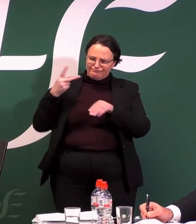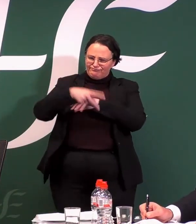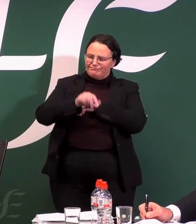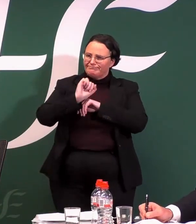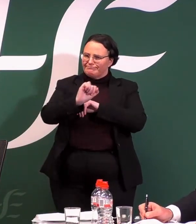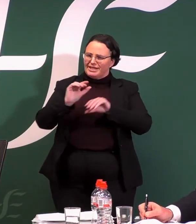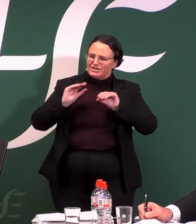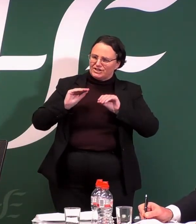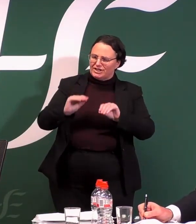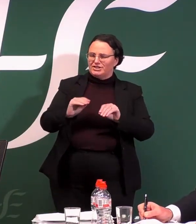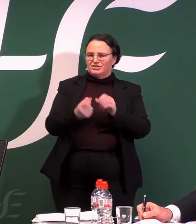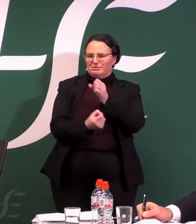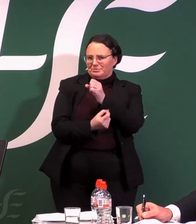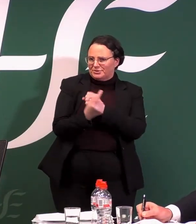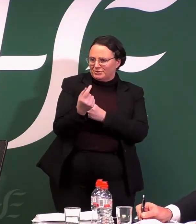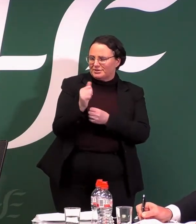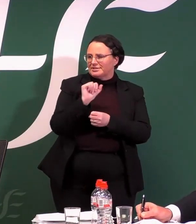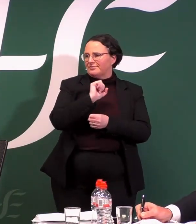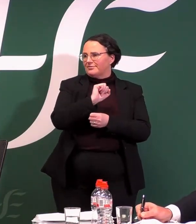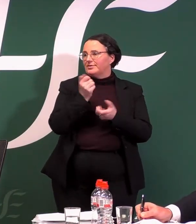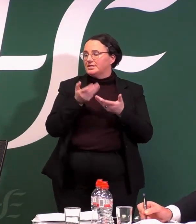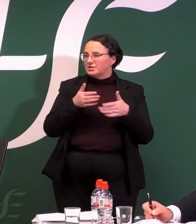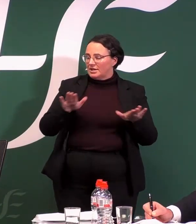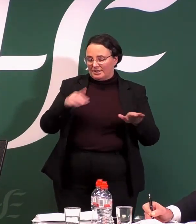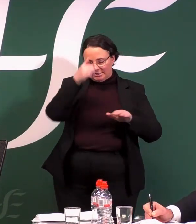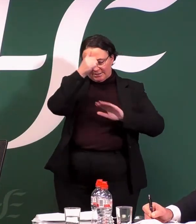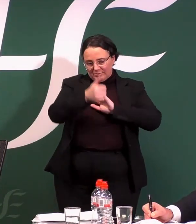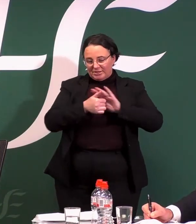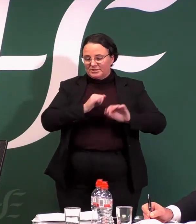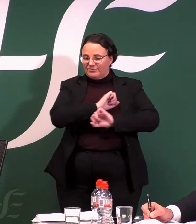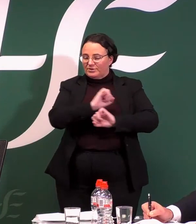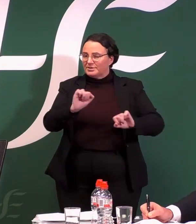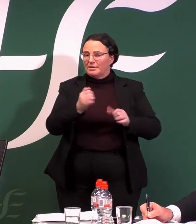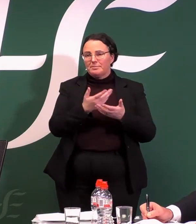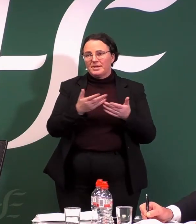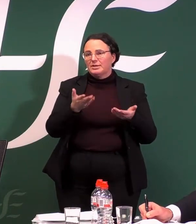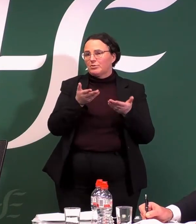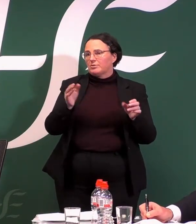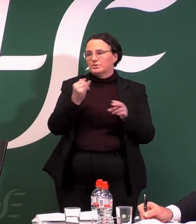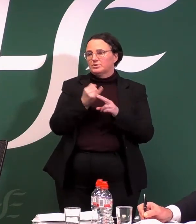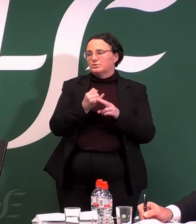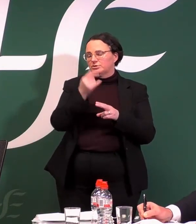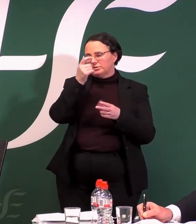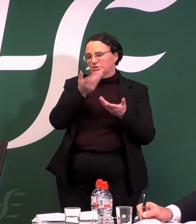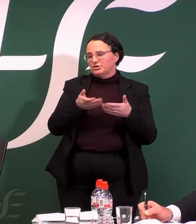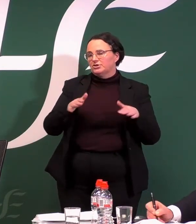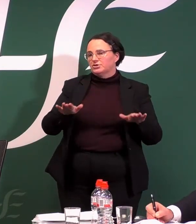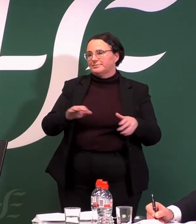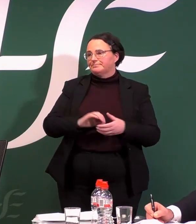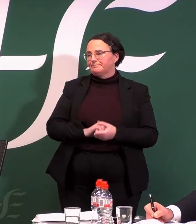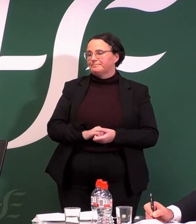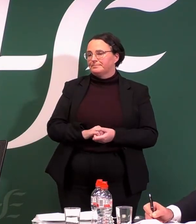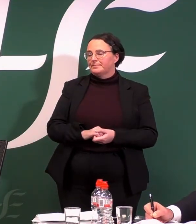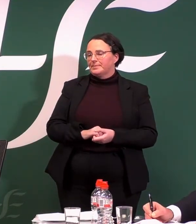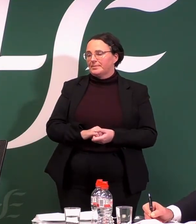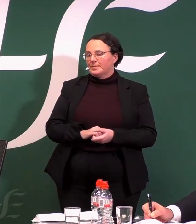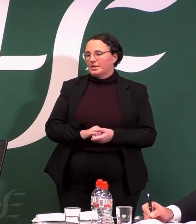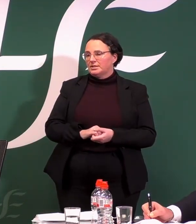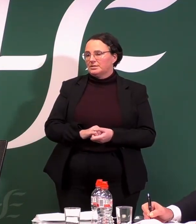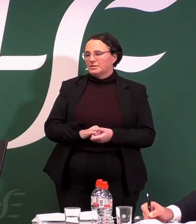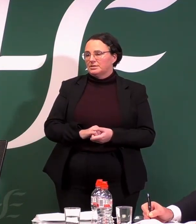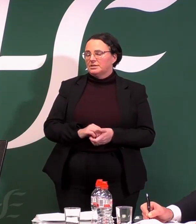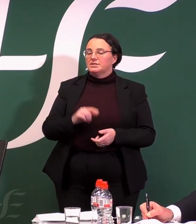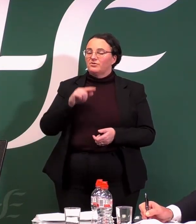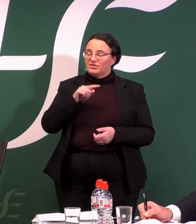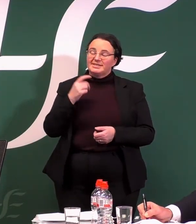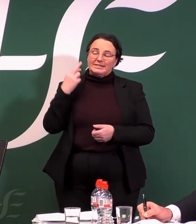and opportunities and experience of many primary school children. And it was for this reason, based on